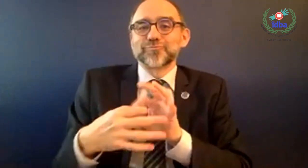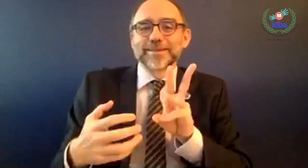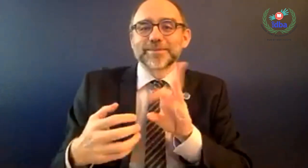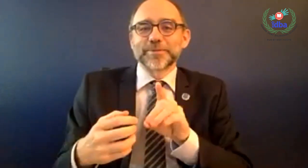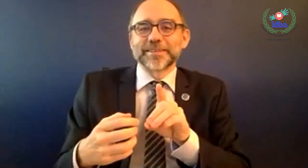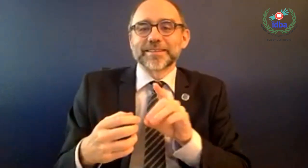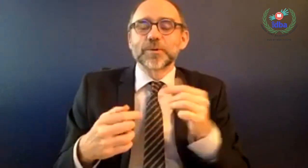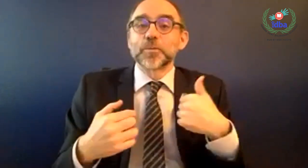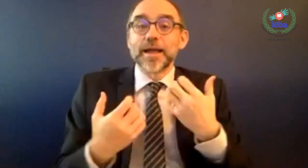that is AM,